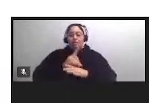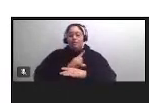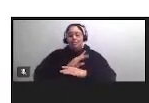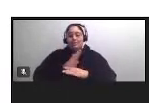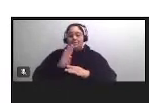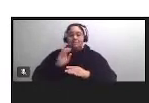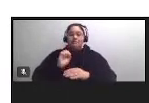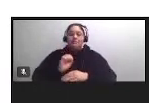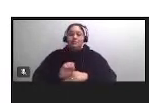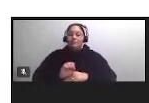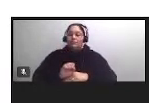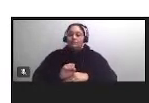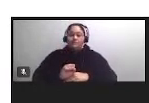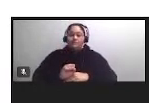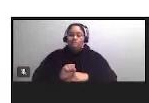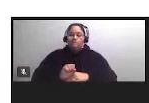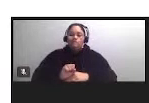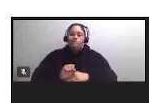database